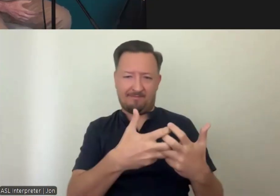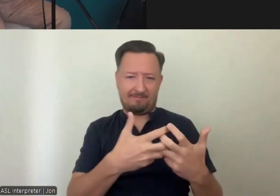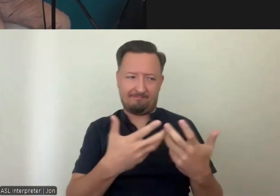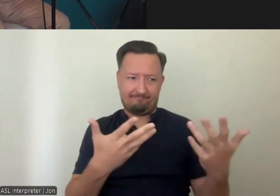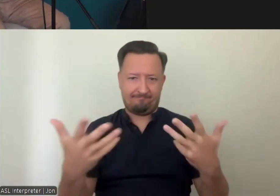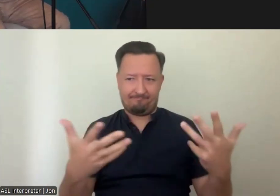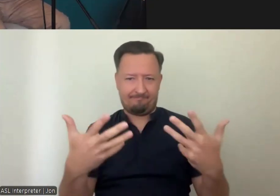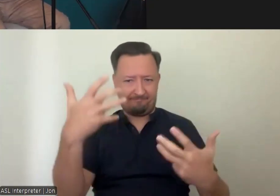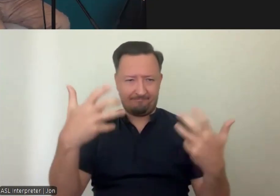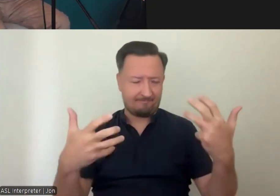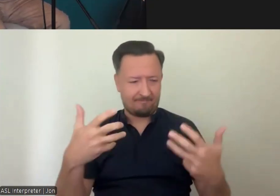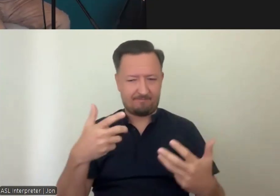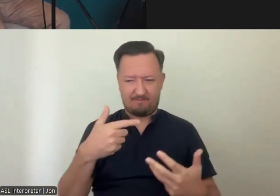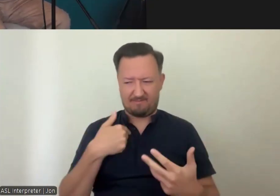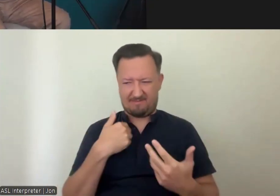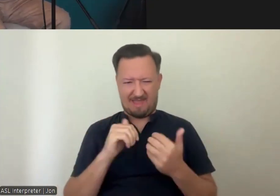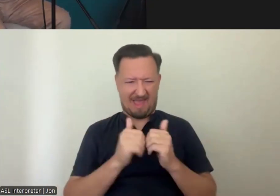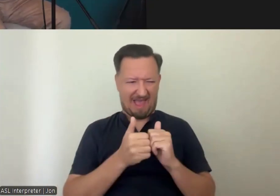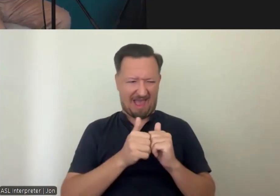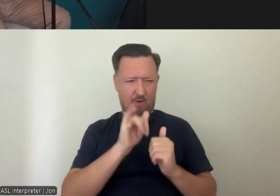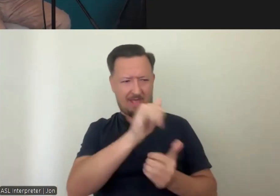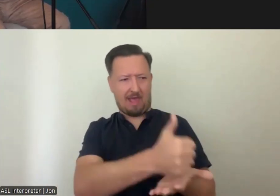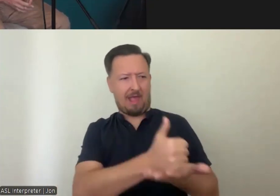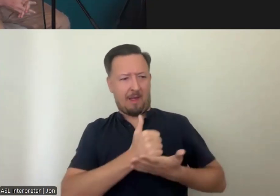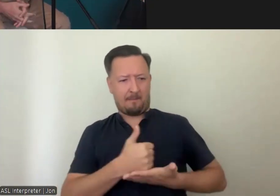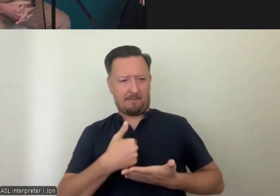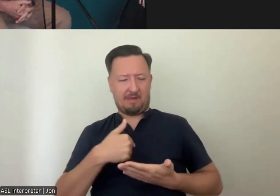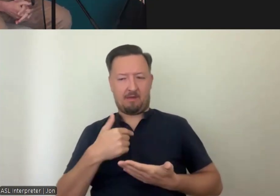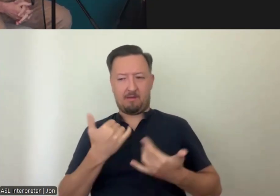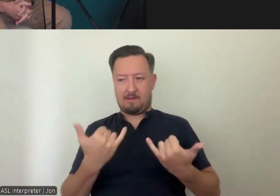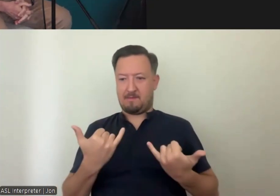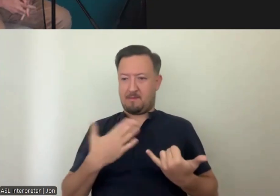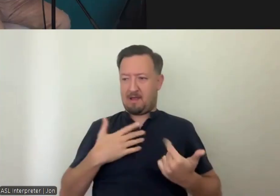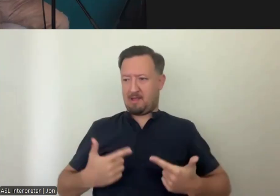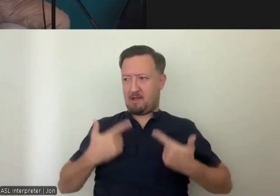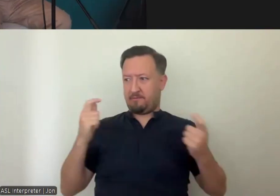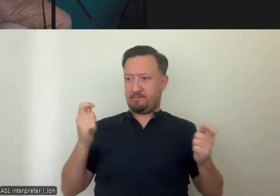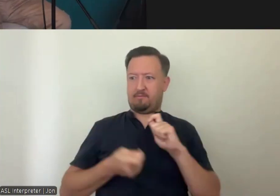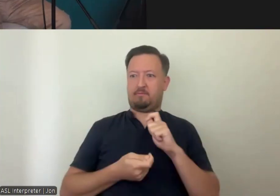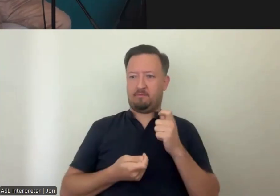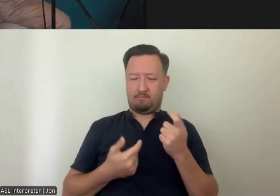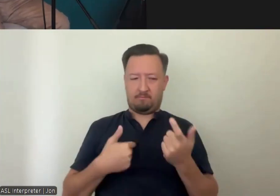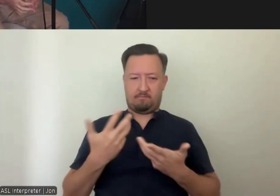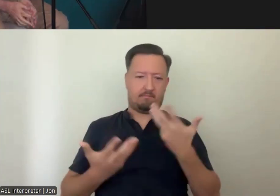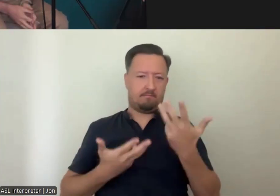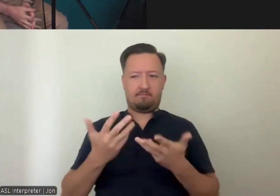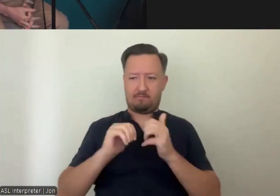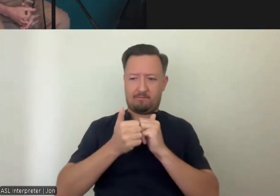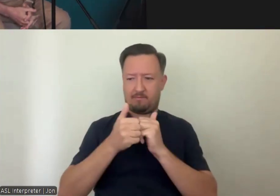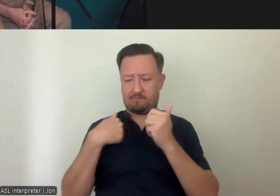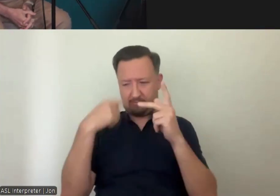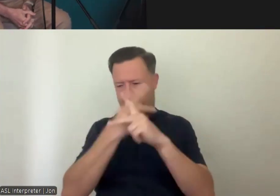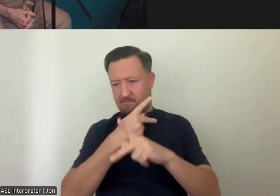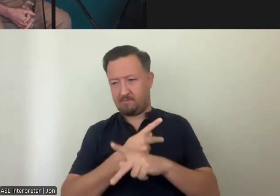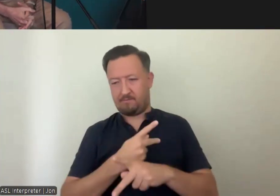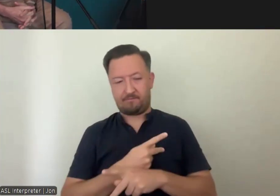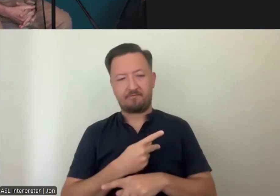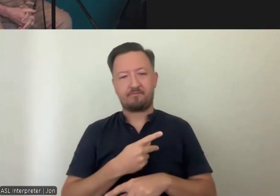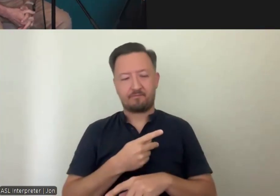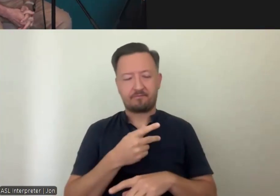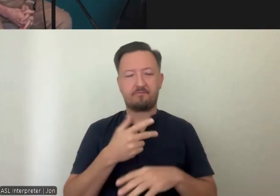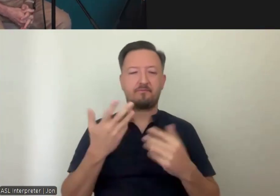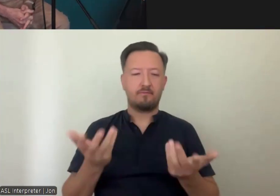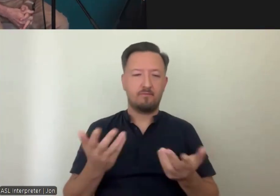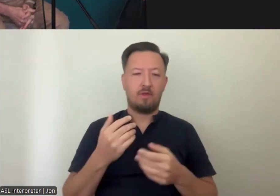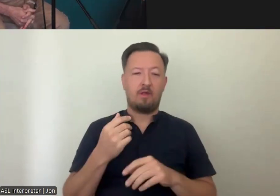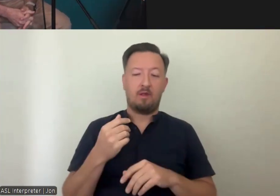I didn't see anything that I could actually grab on and say, all right, let me help. This is going to help me make sense of things. So I embarked